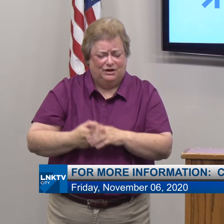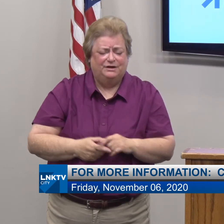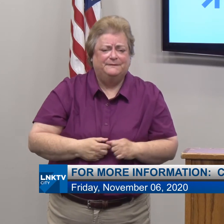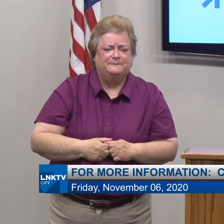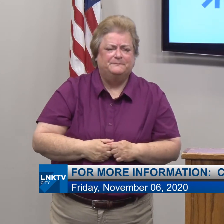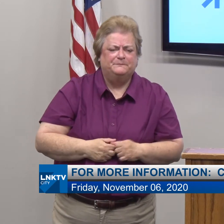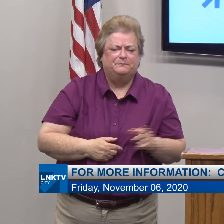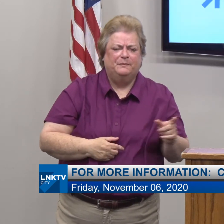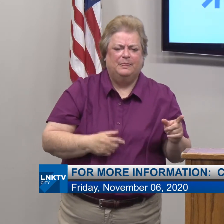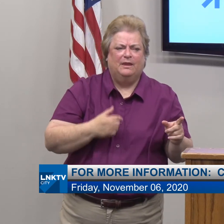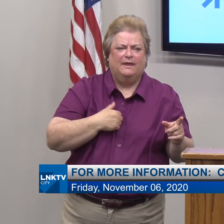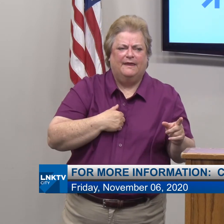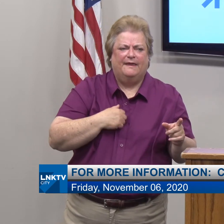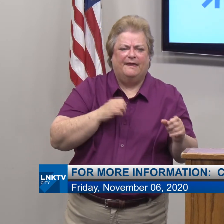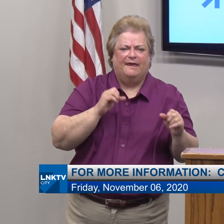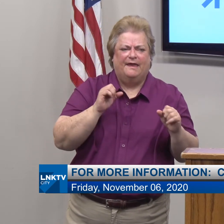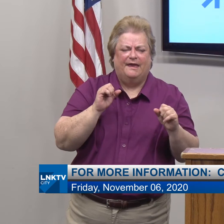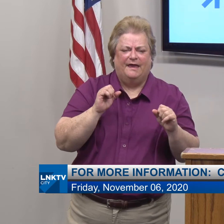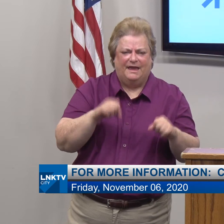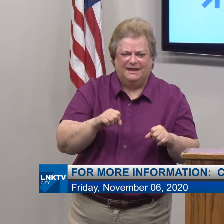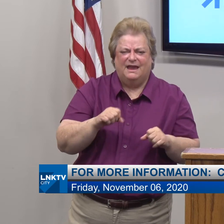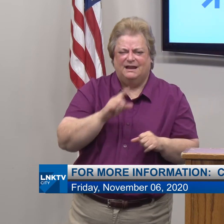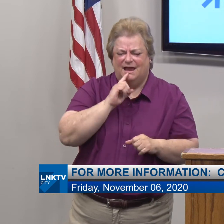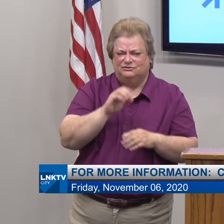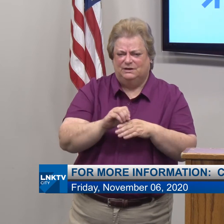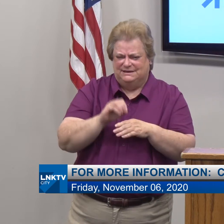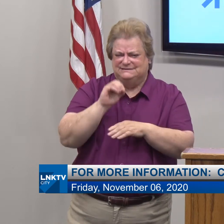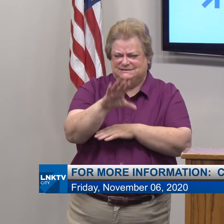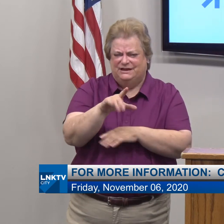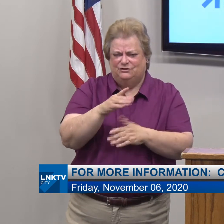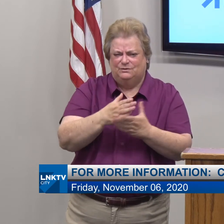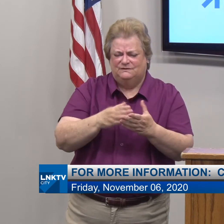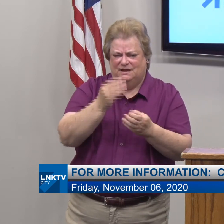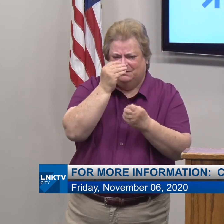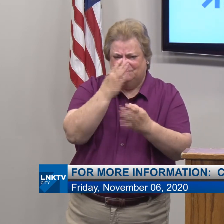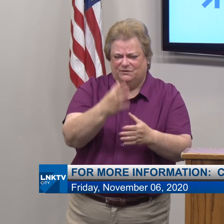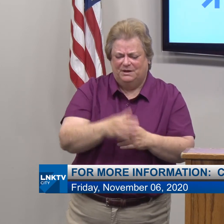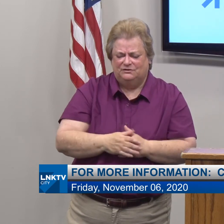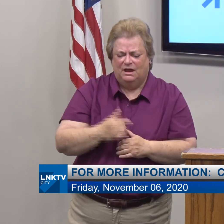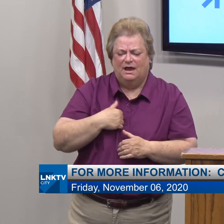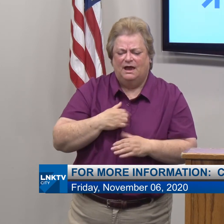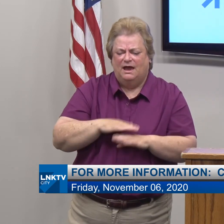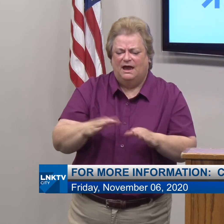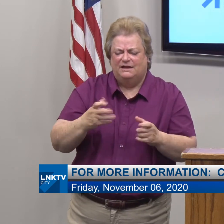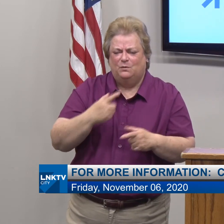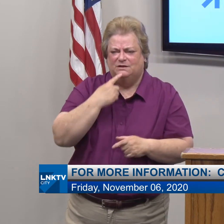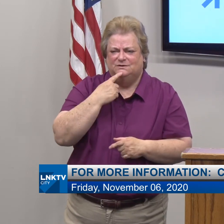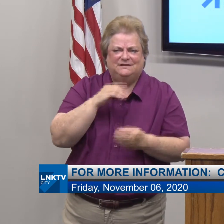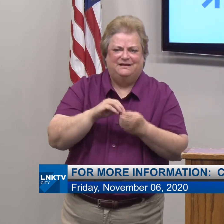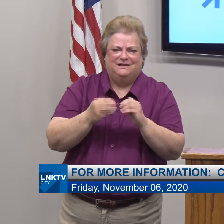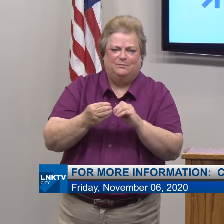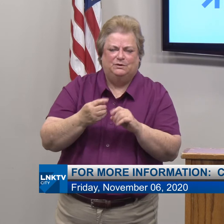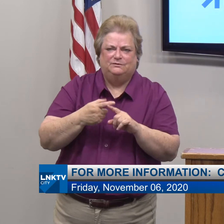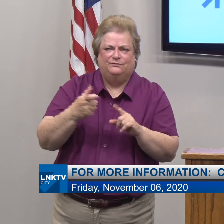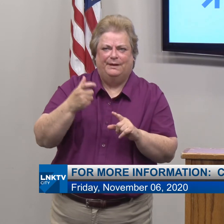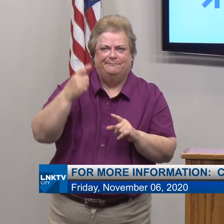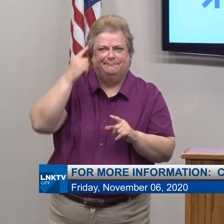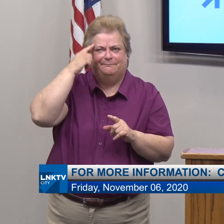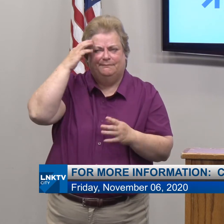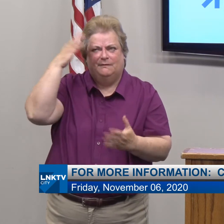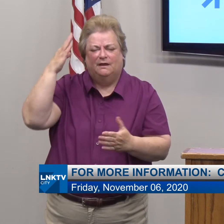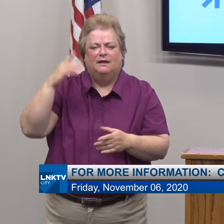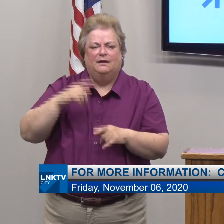can actually send you some information. I don't want to say numbers right off the top of my head, but yes, we do